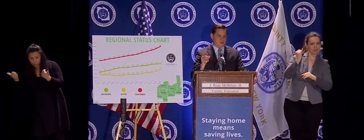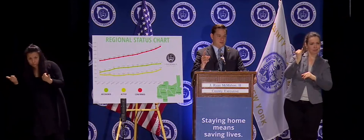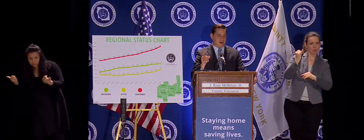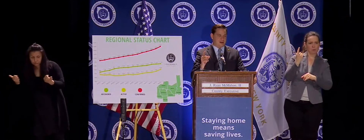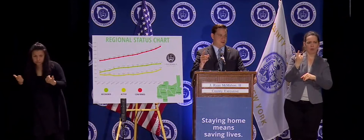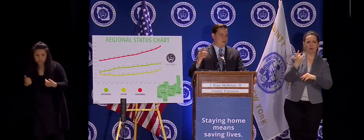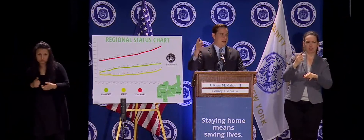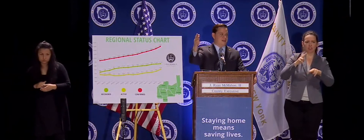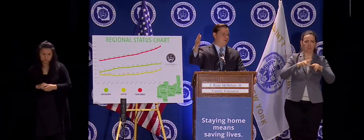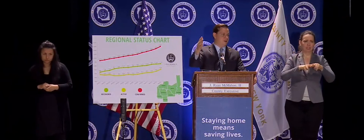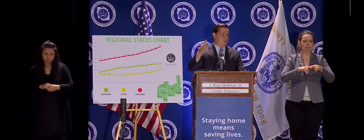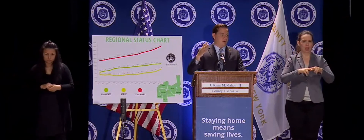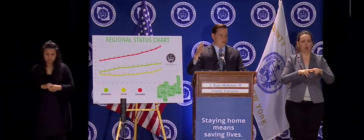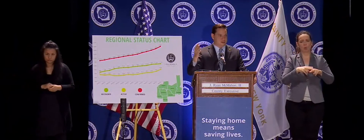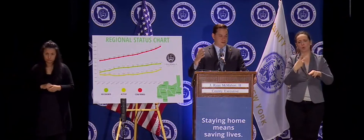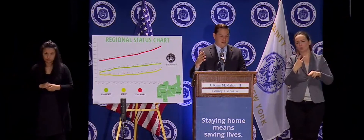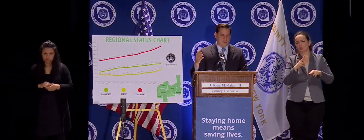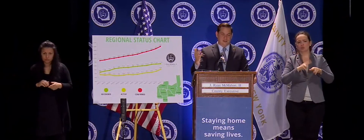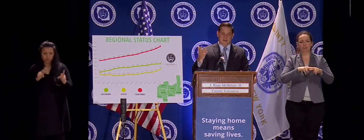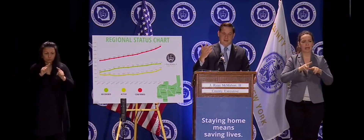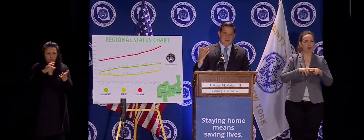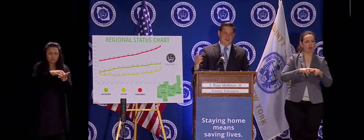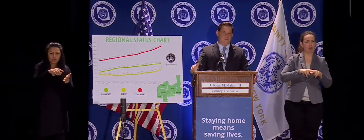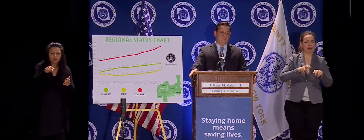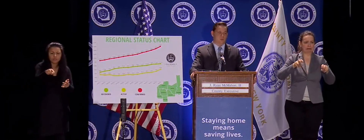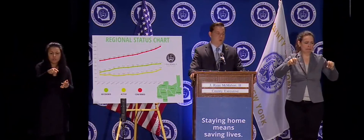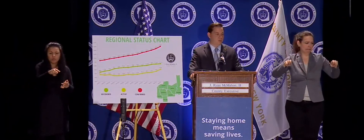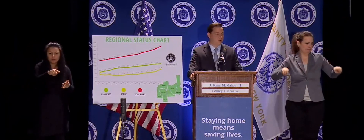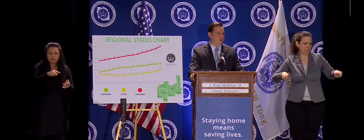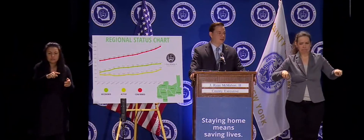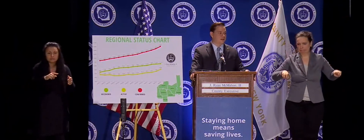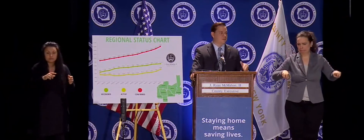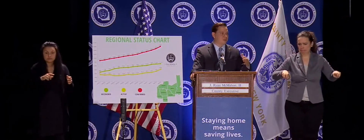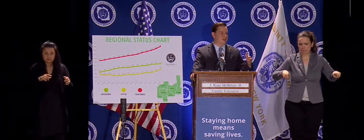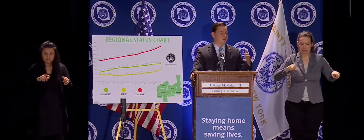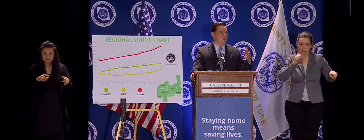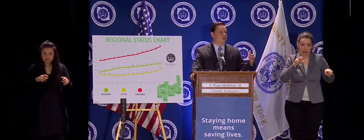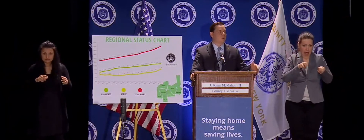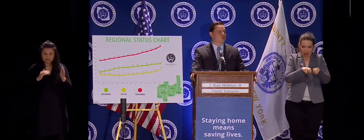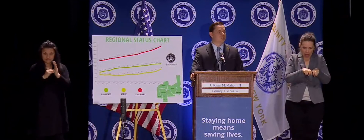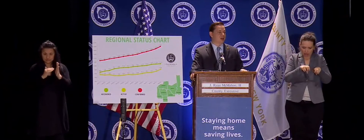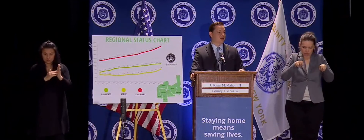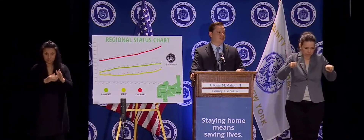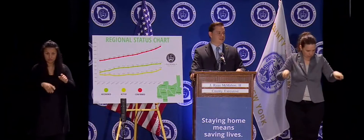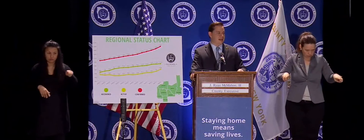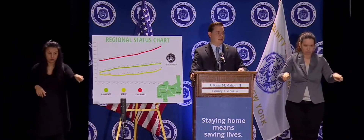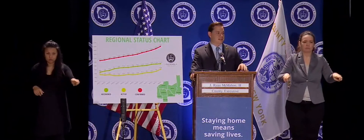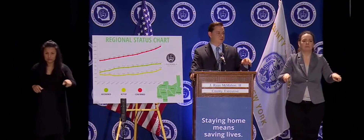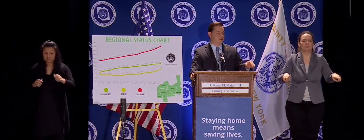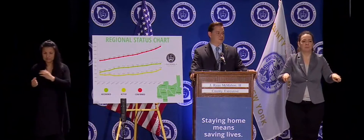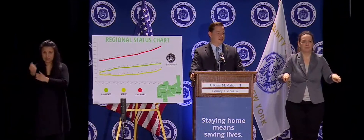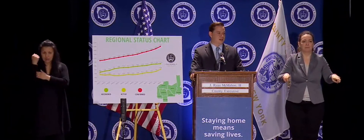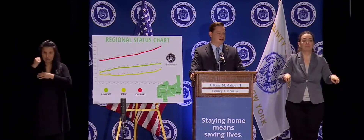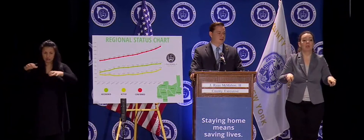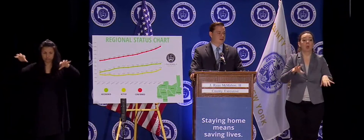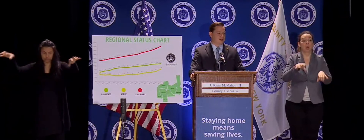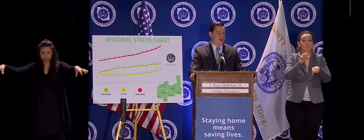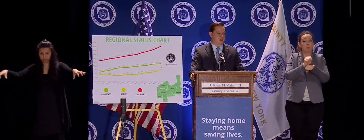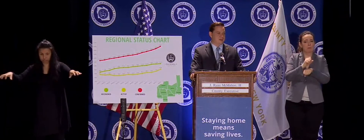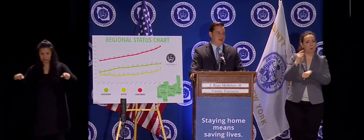chairs in their salon, and they're 8 feet apart literally, and appointment only type things. We're sharing these concepts with the